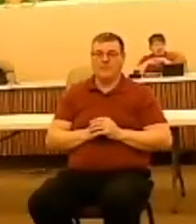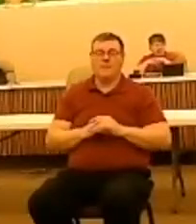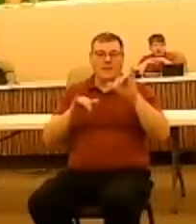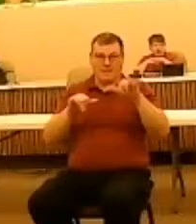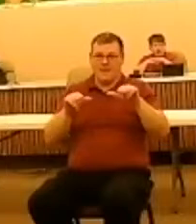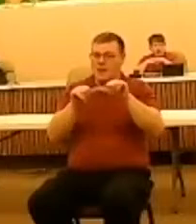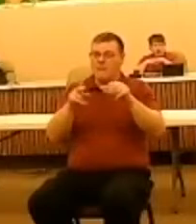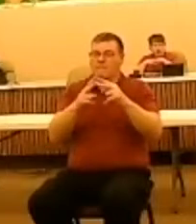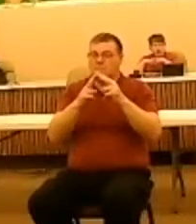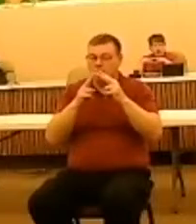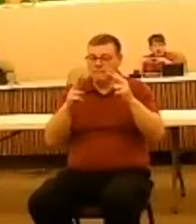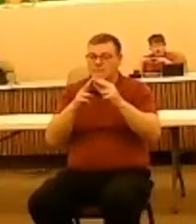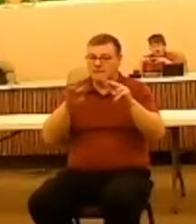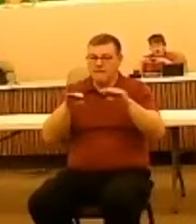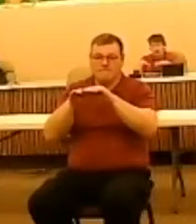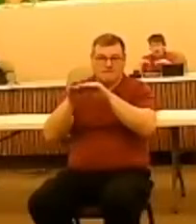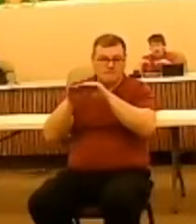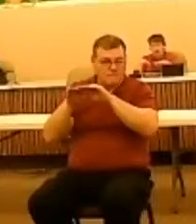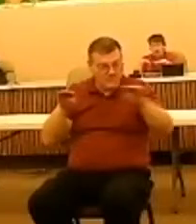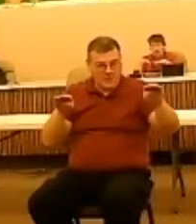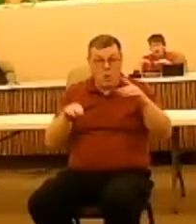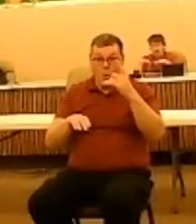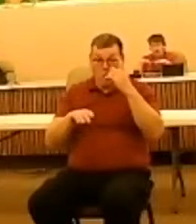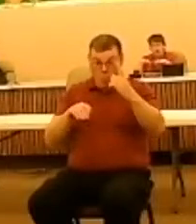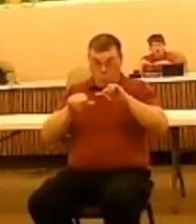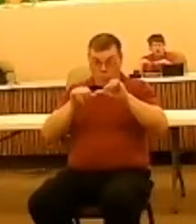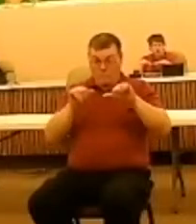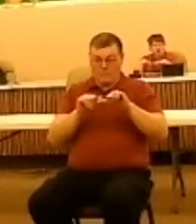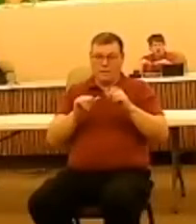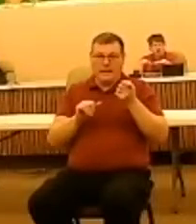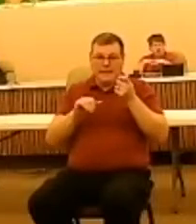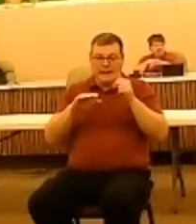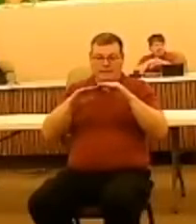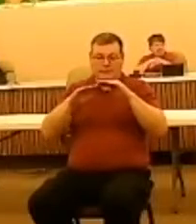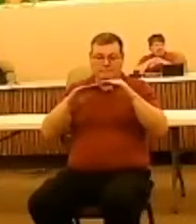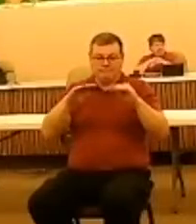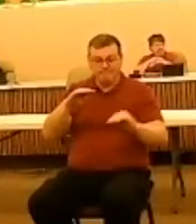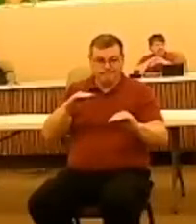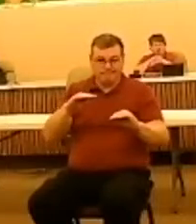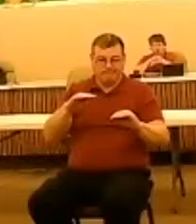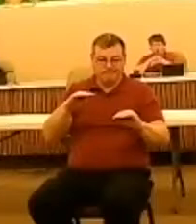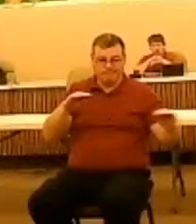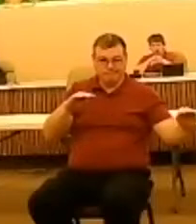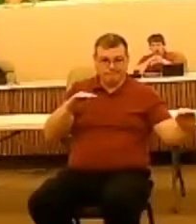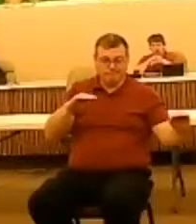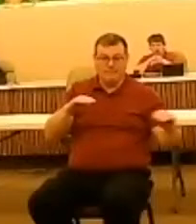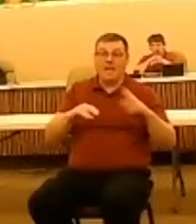very flat, except there's one area that's a little bit below grade of everything else.